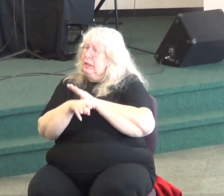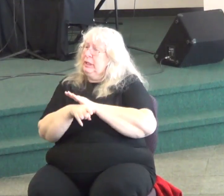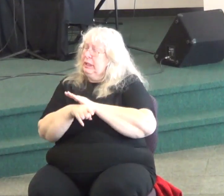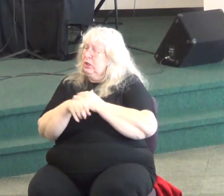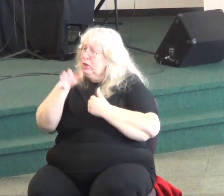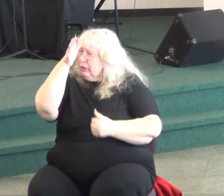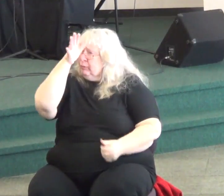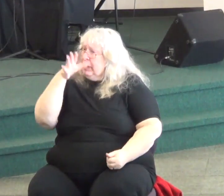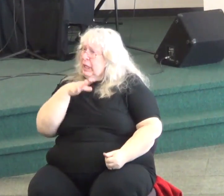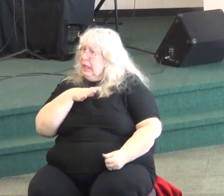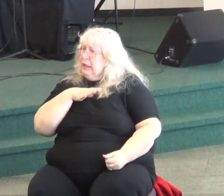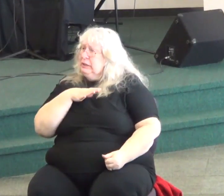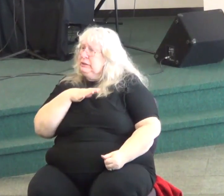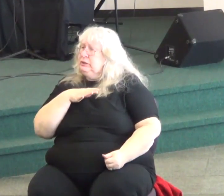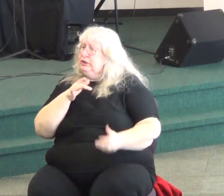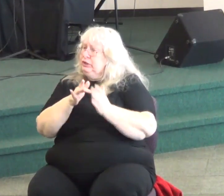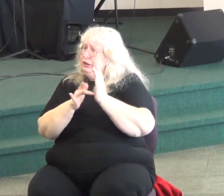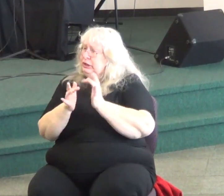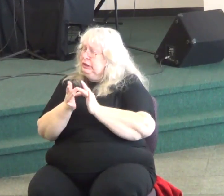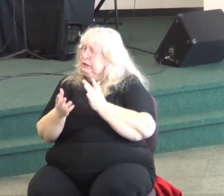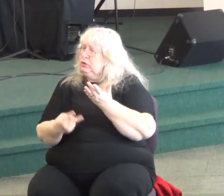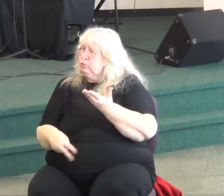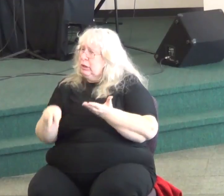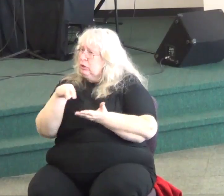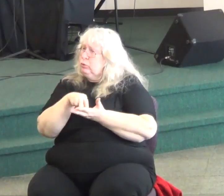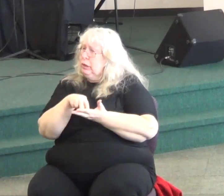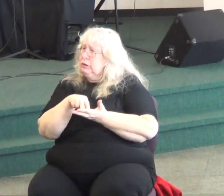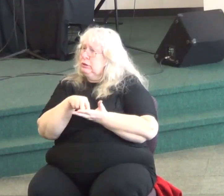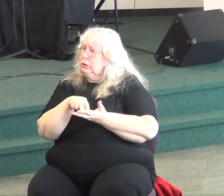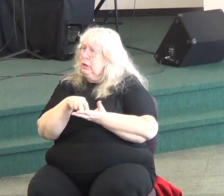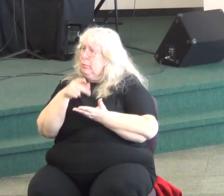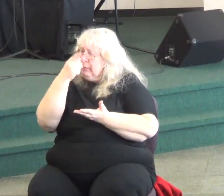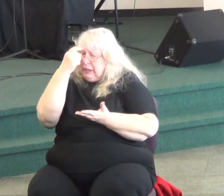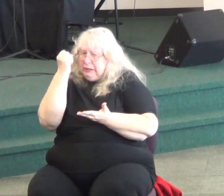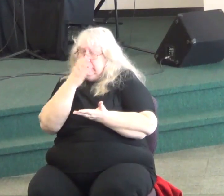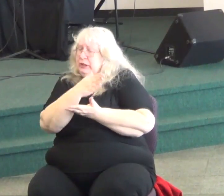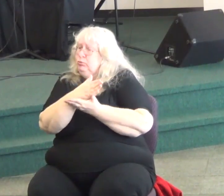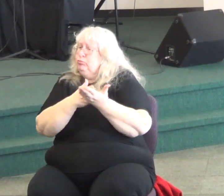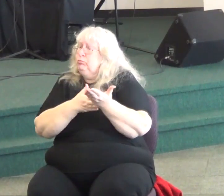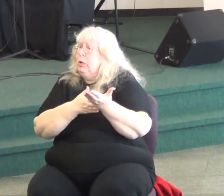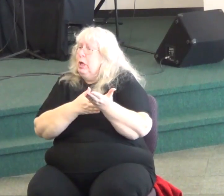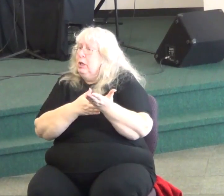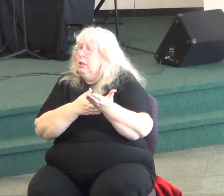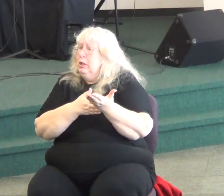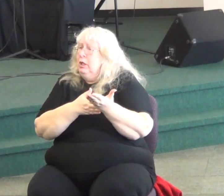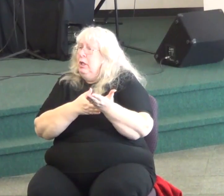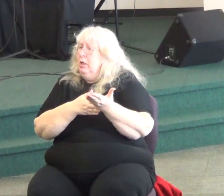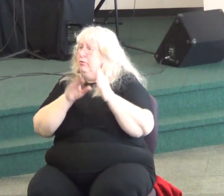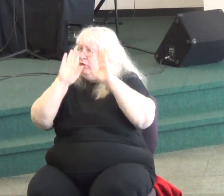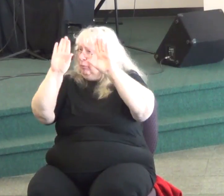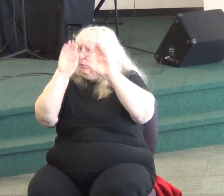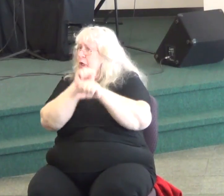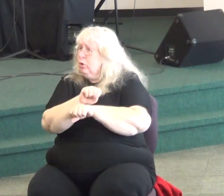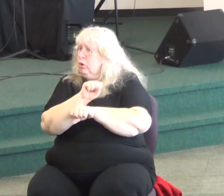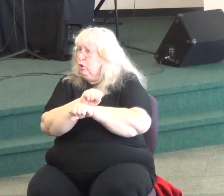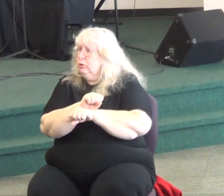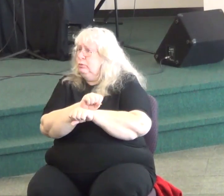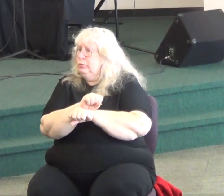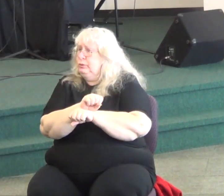alive and he's part of the miracle. So we'll just get rid of anything that's left of the